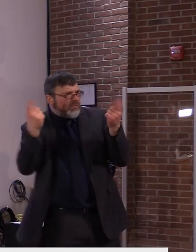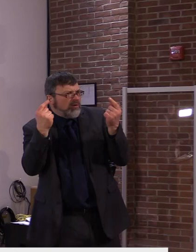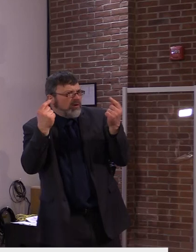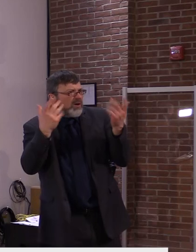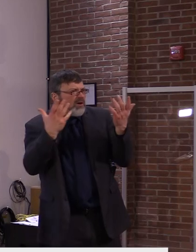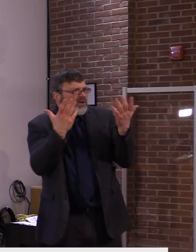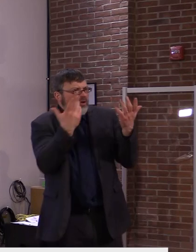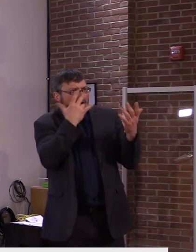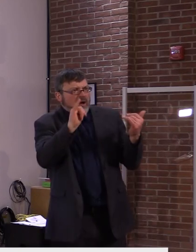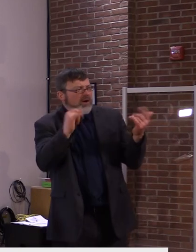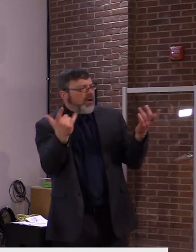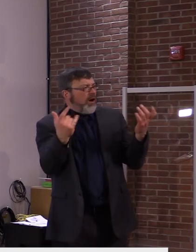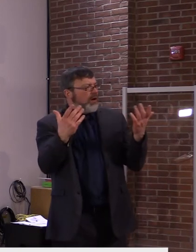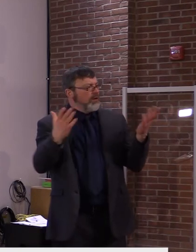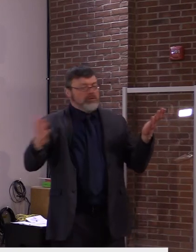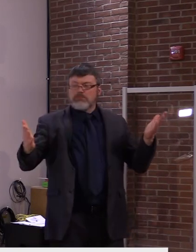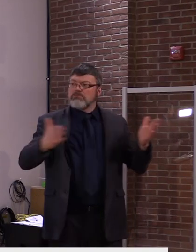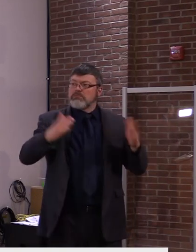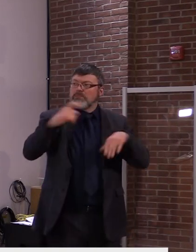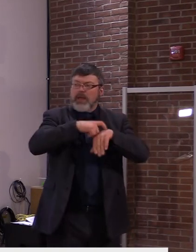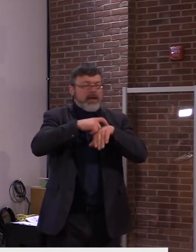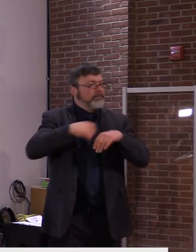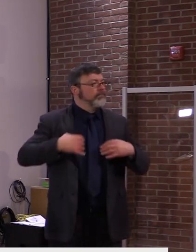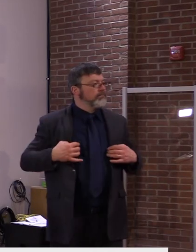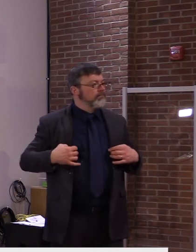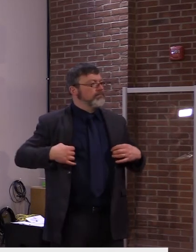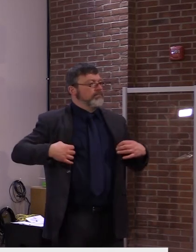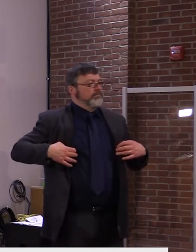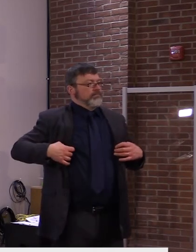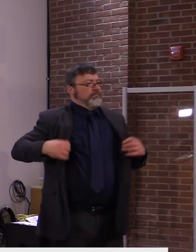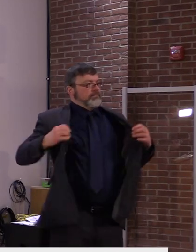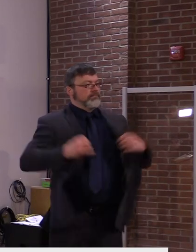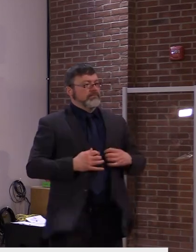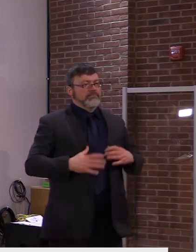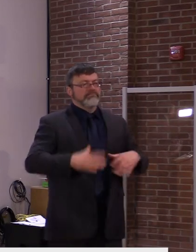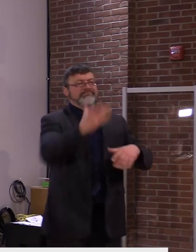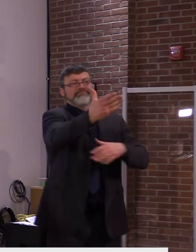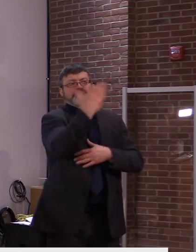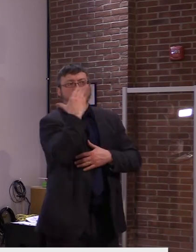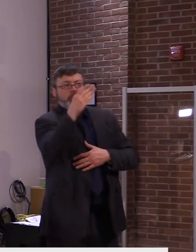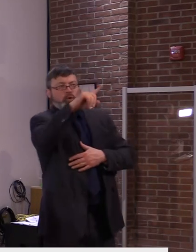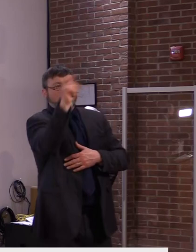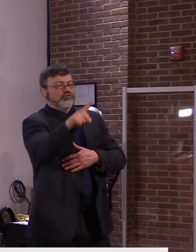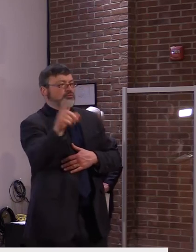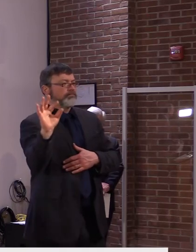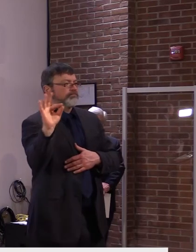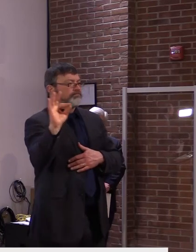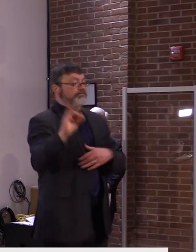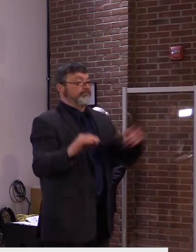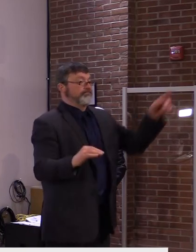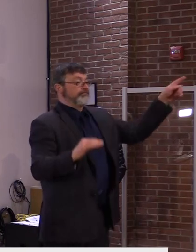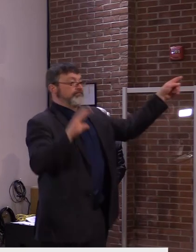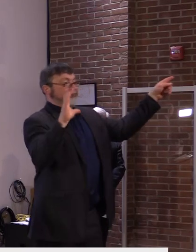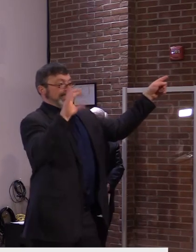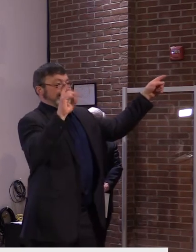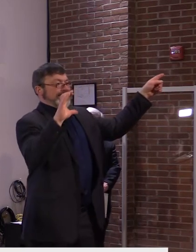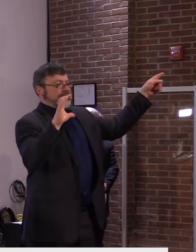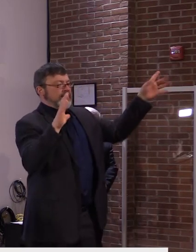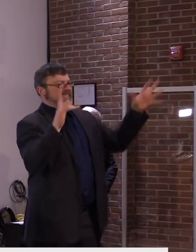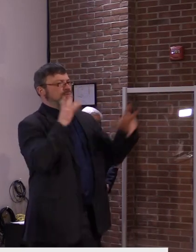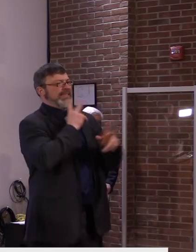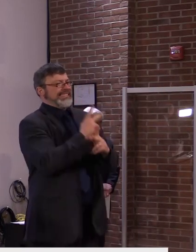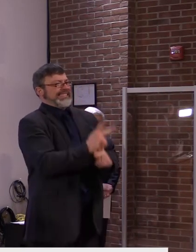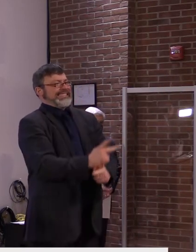appropriately cautious, but I don't want that to be viewed in a pessimistic way, because the reality is they're waiting for more